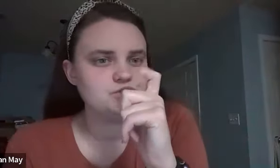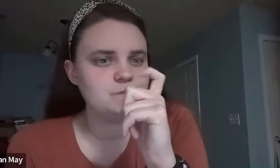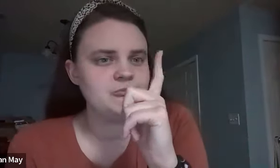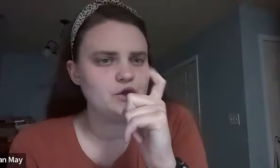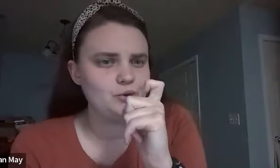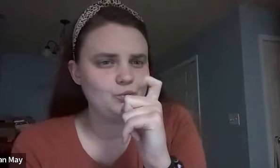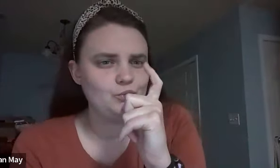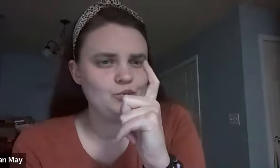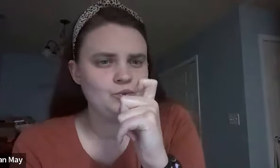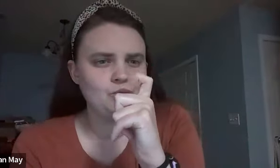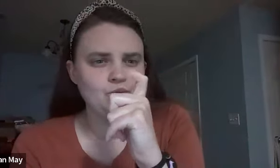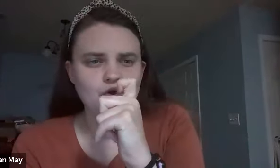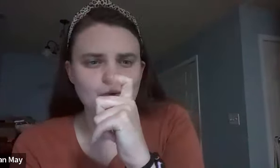motion. Who.